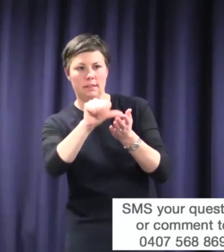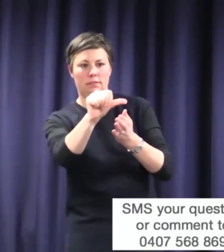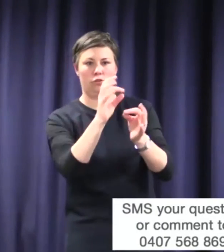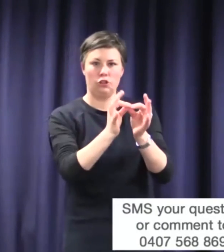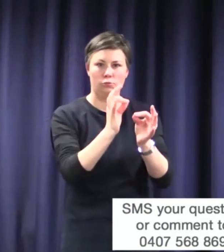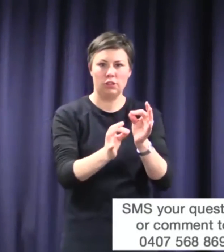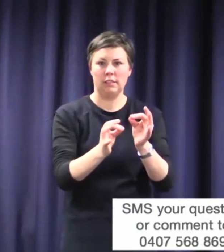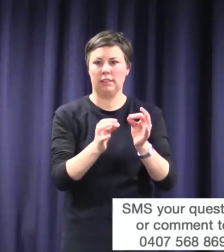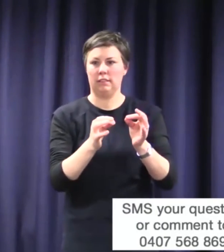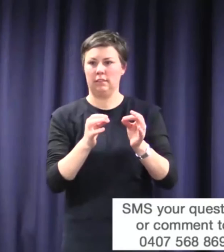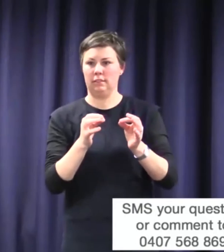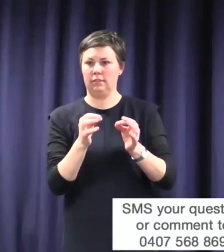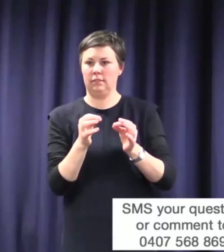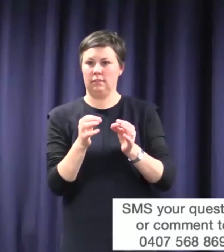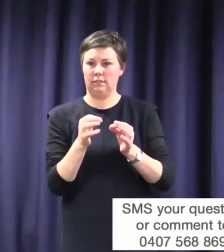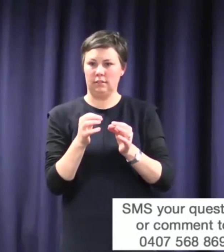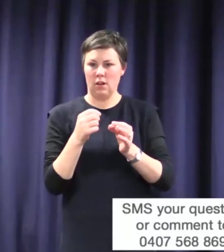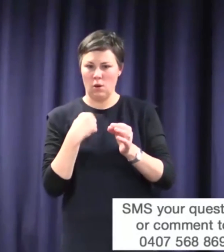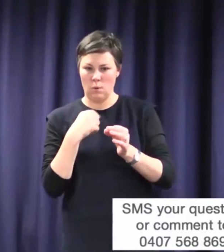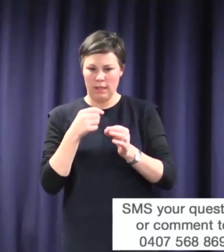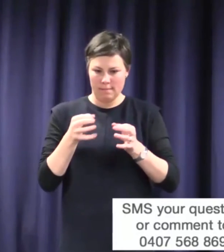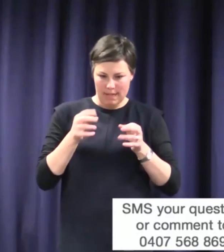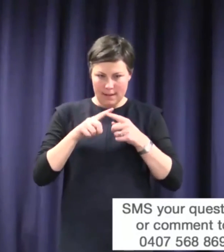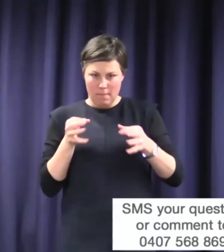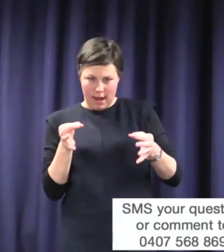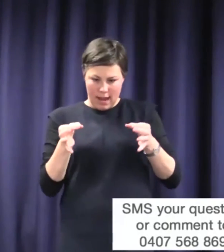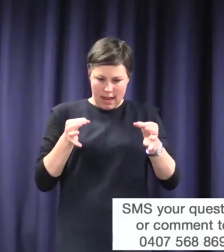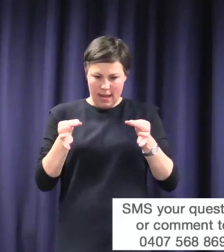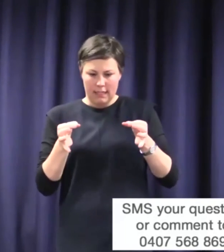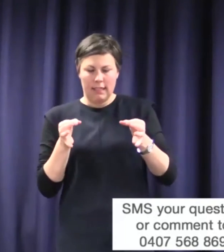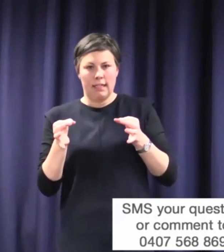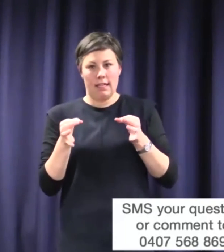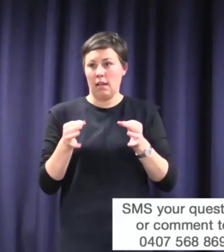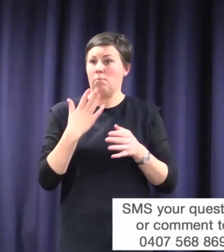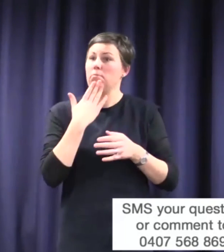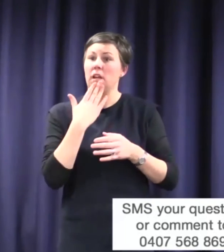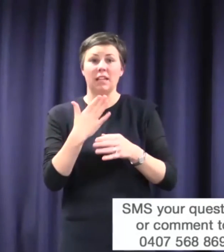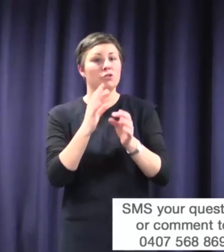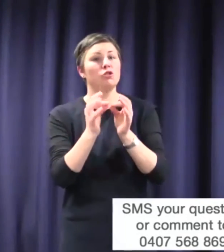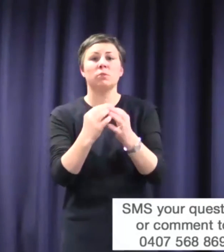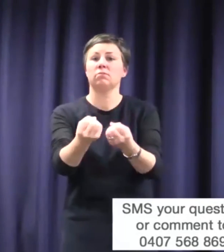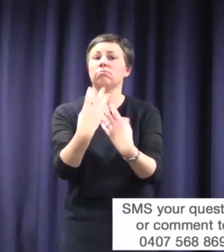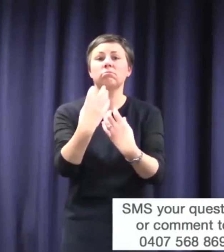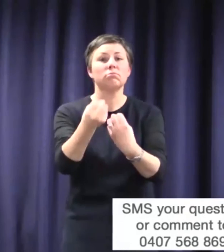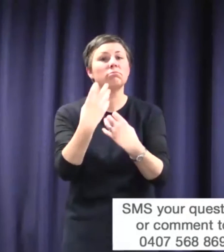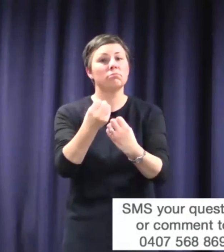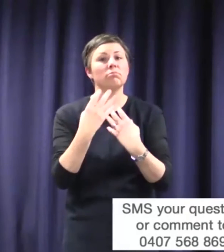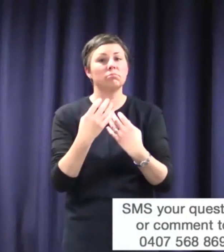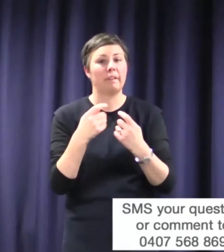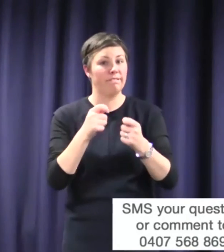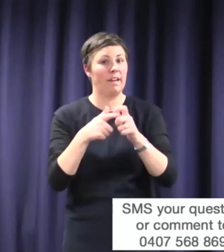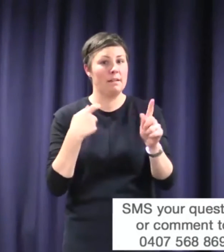interpreters. And we would like to receive feedback from interpreters. We probably